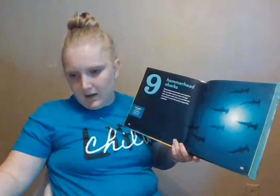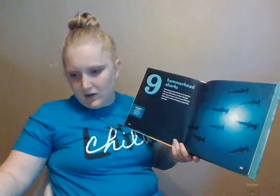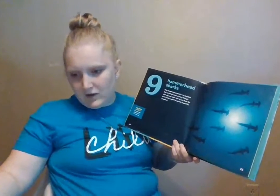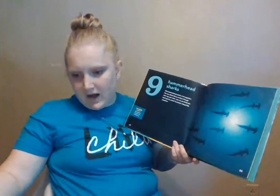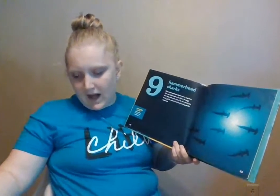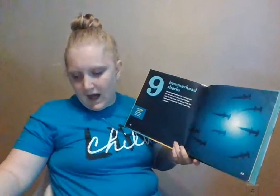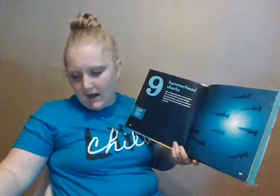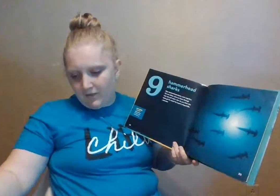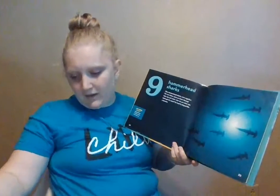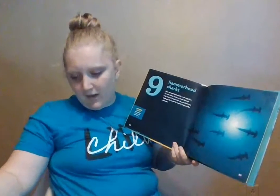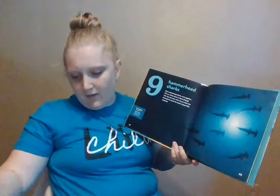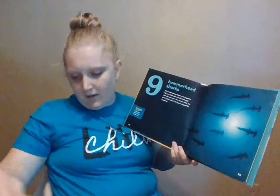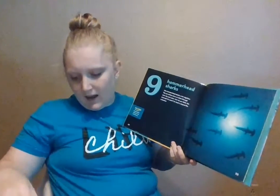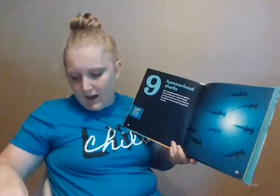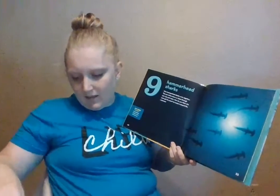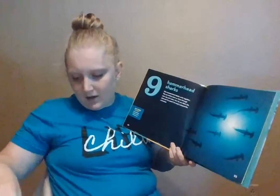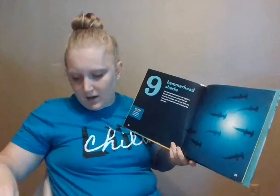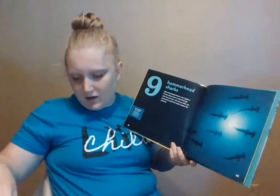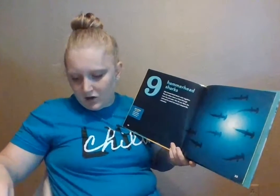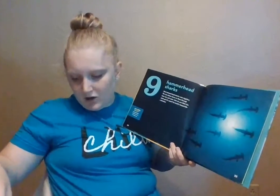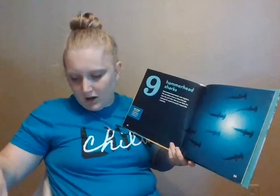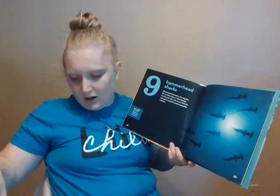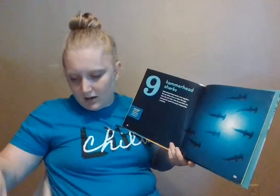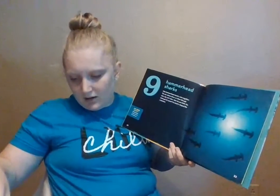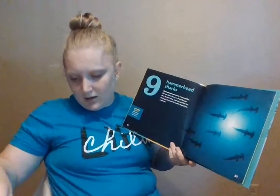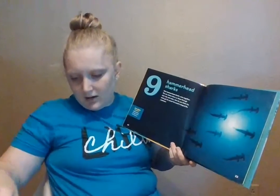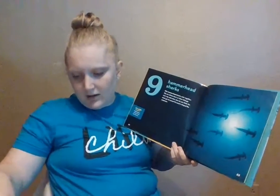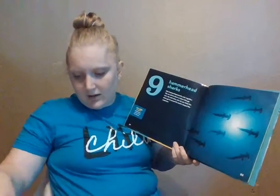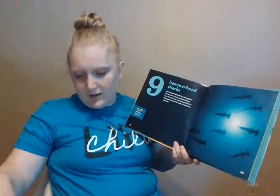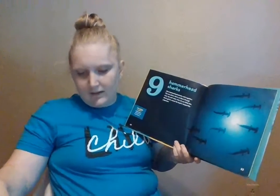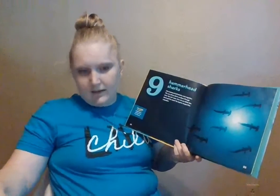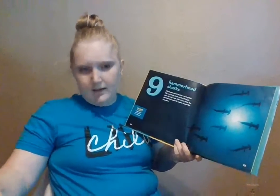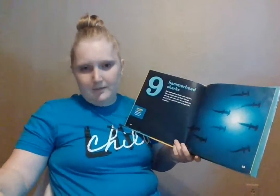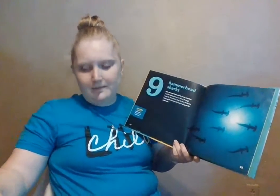picture that I have is of a hammerhead shark. Let's see.